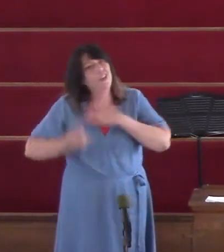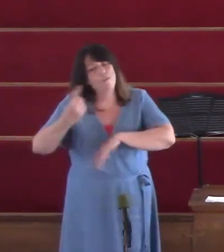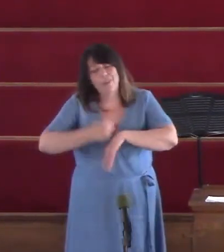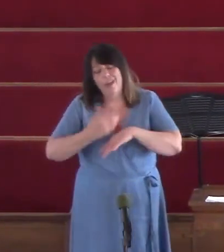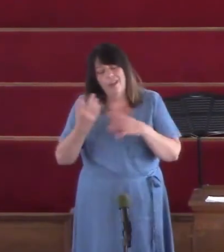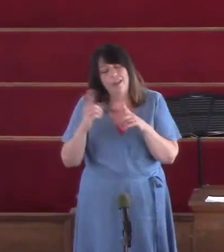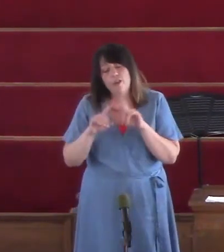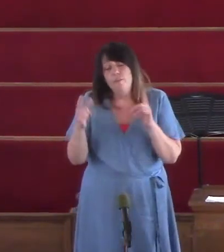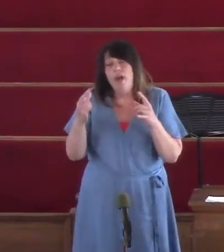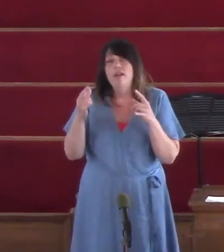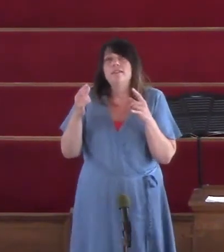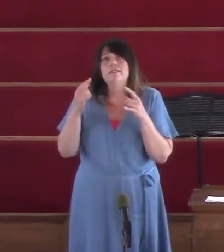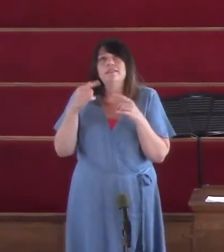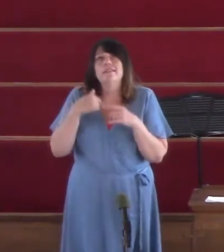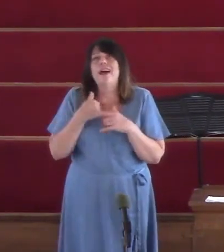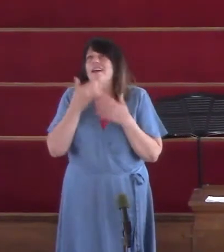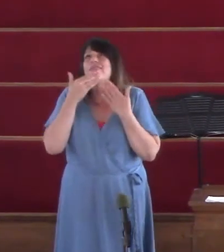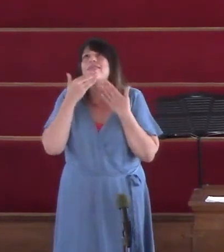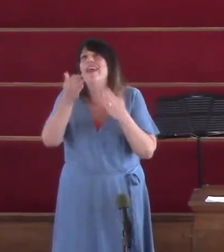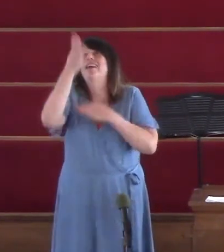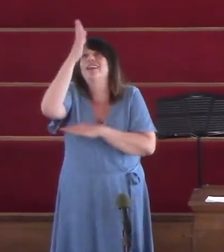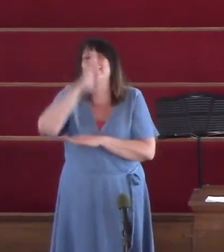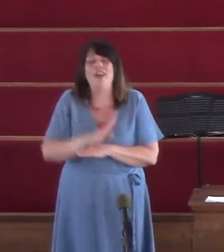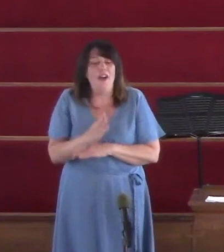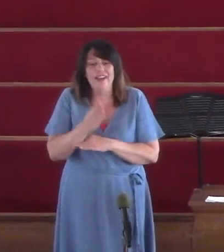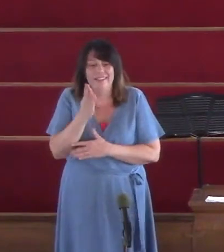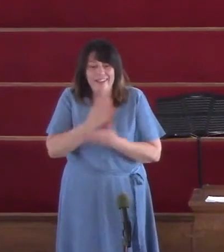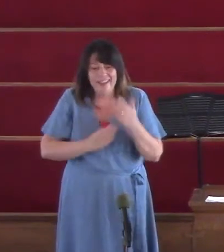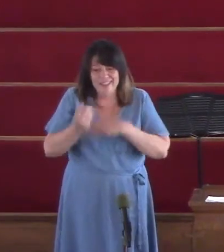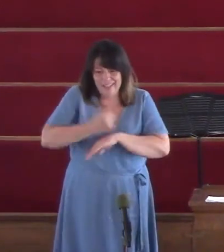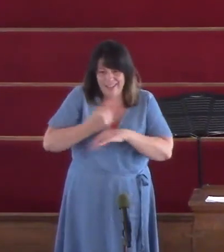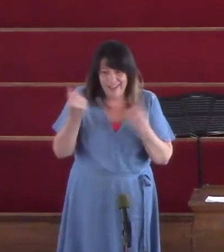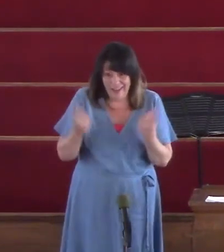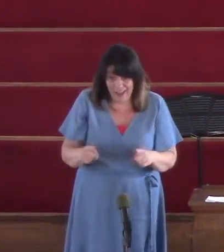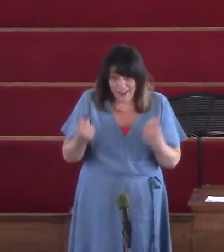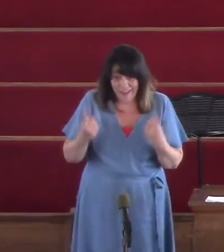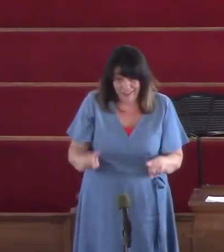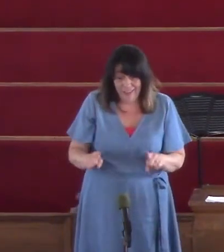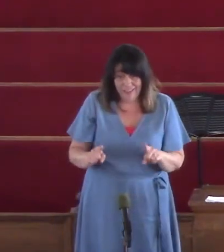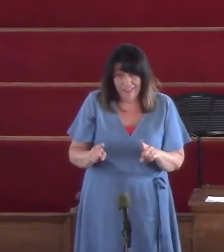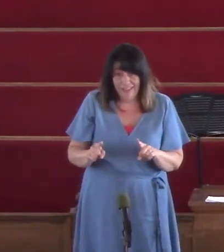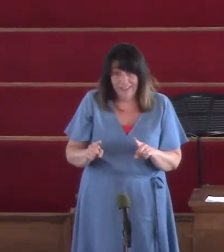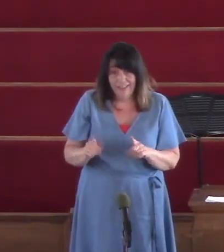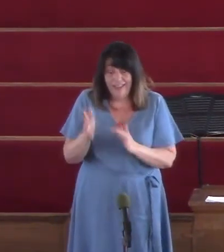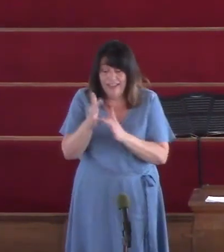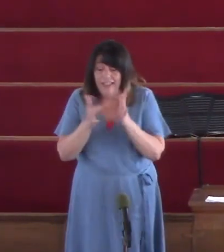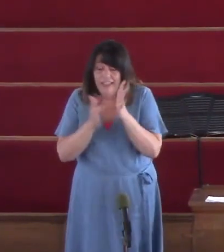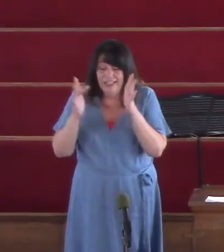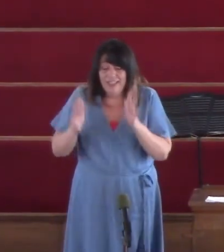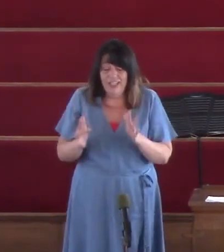I'm glad the someday came. And brother, Jesus came into my